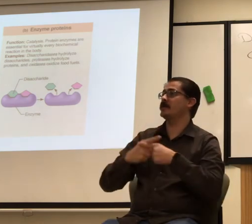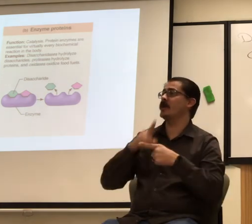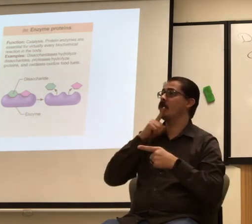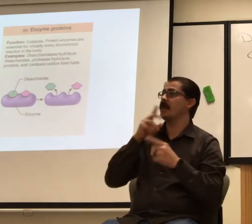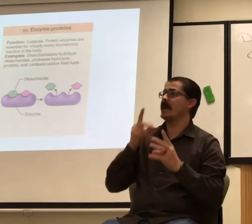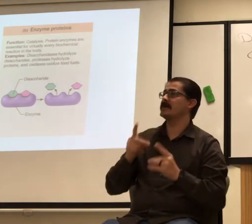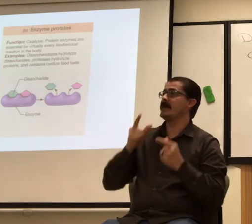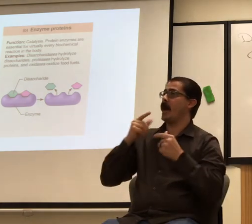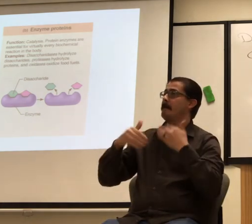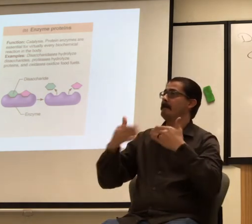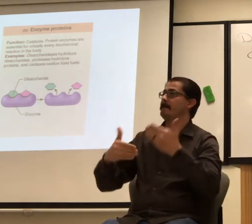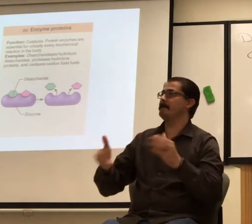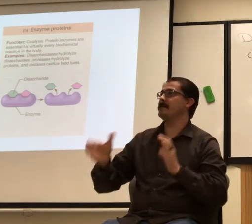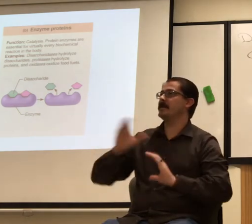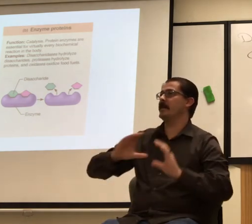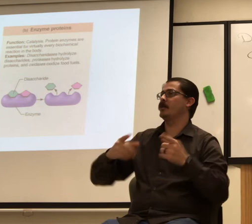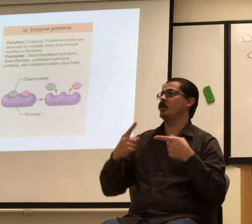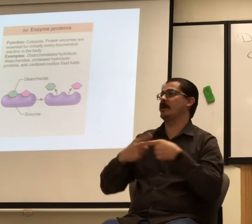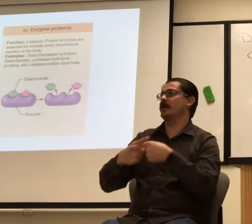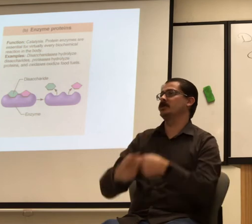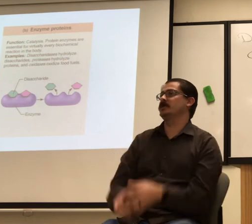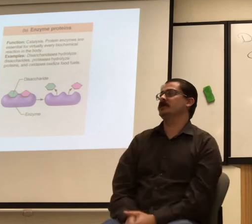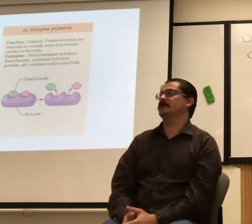chemical reactions.